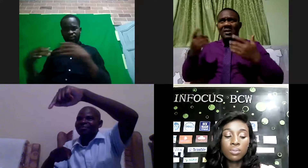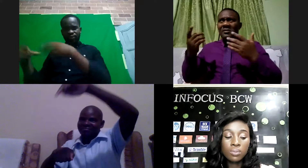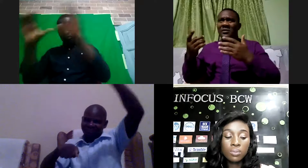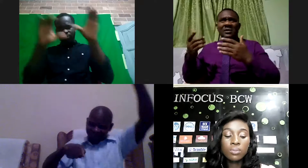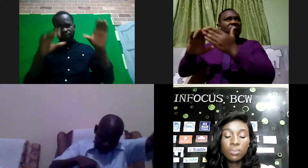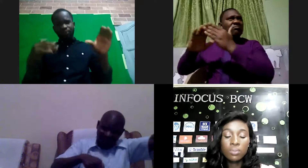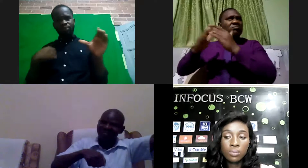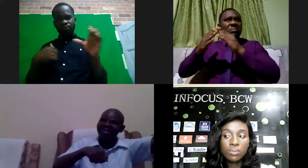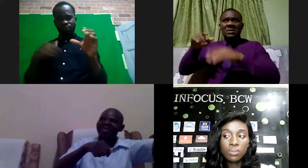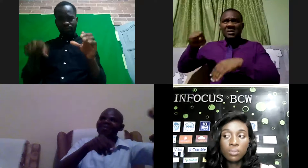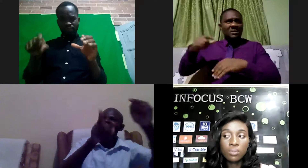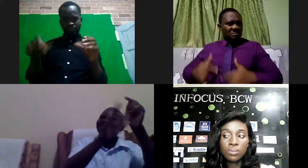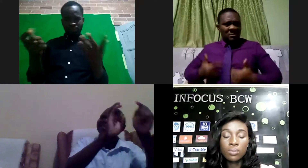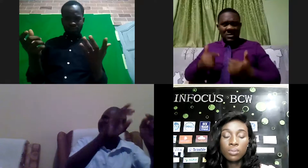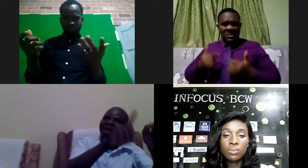communities.